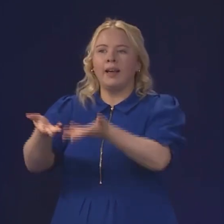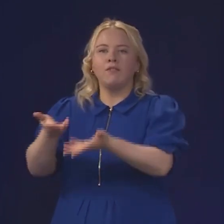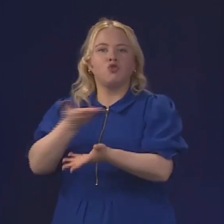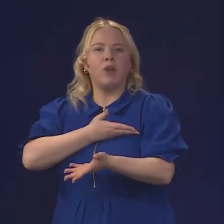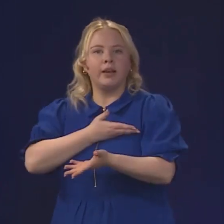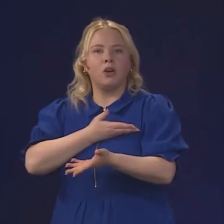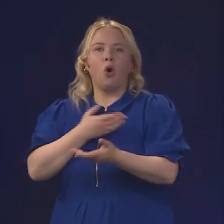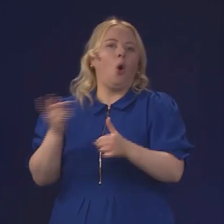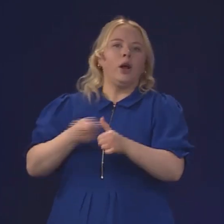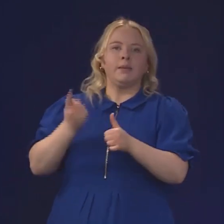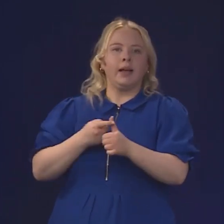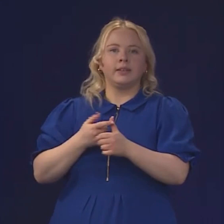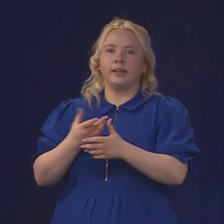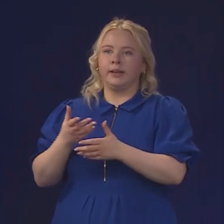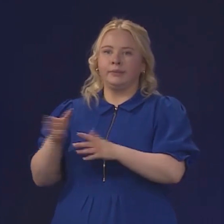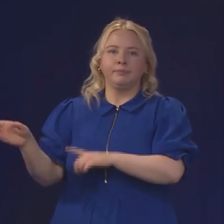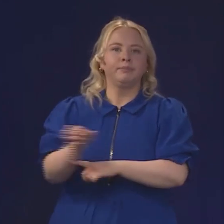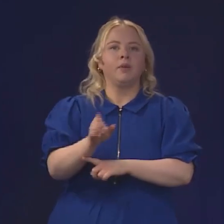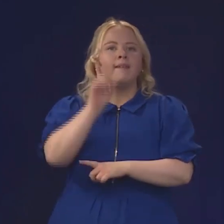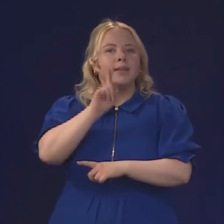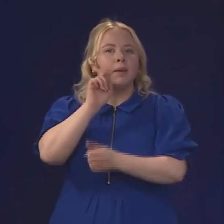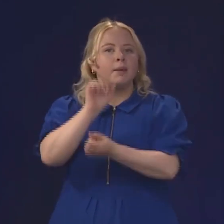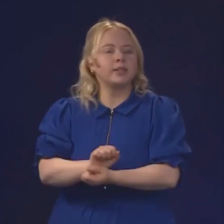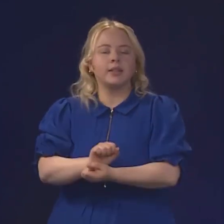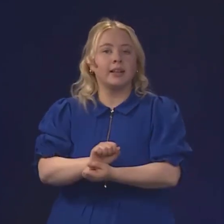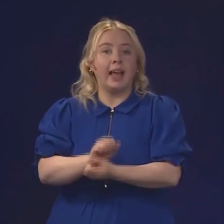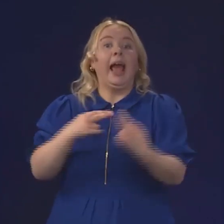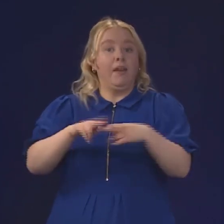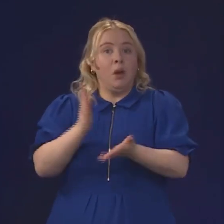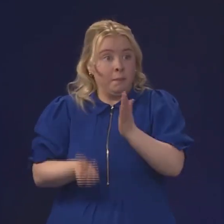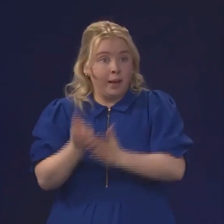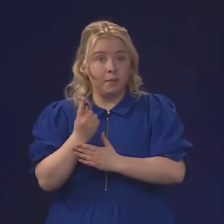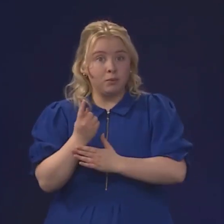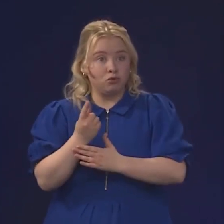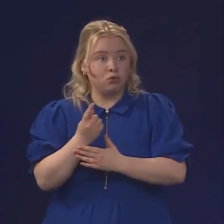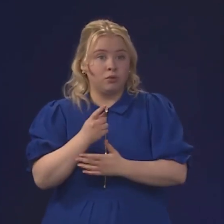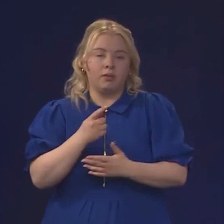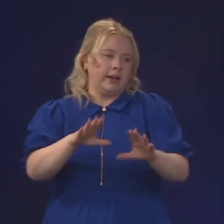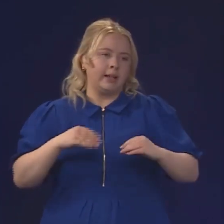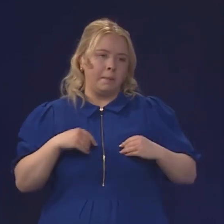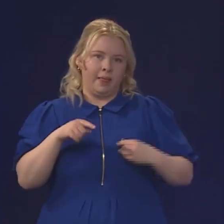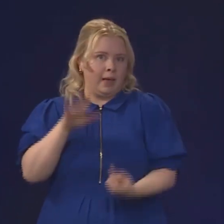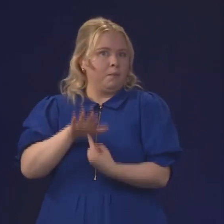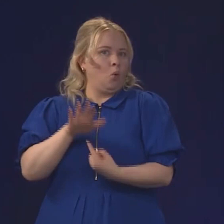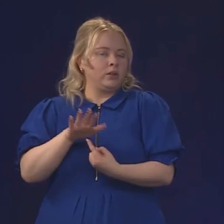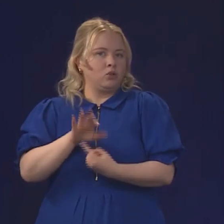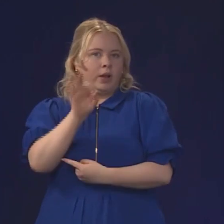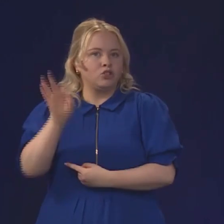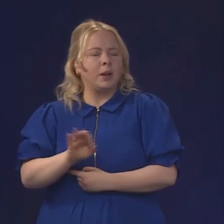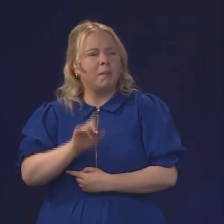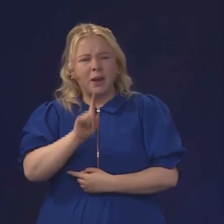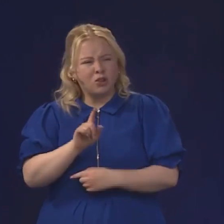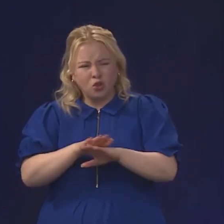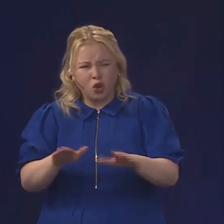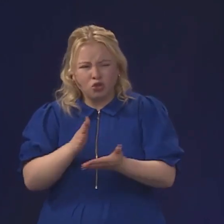to be accommodated in a female prison. If that was the case, then yes, I accept that would be the most important question, but that's not the case.